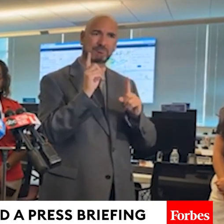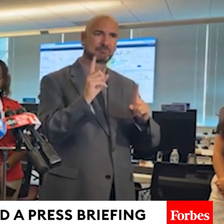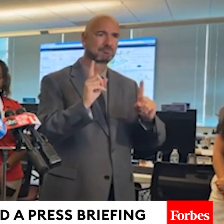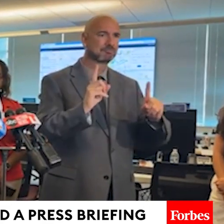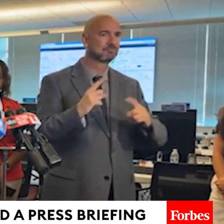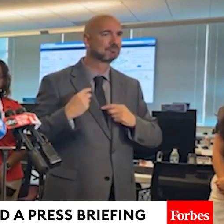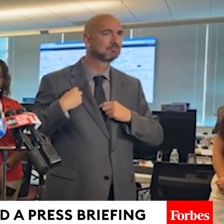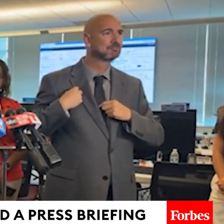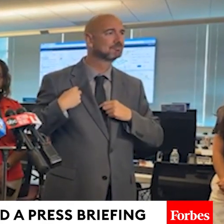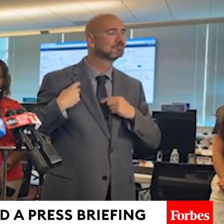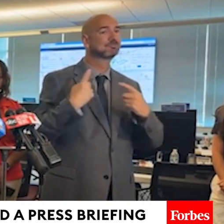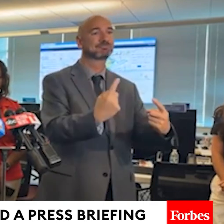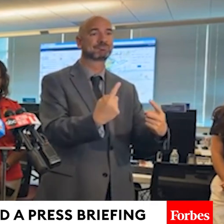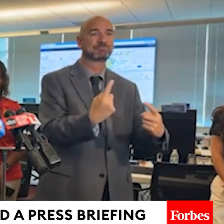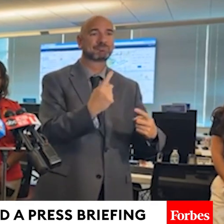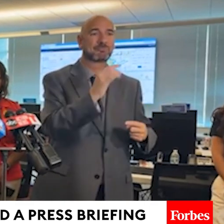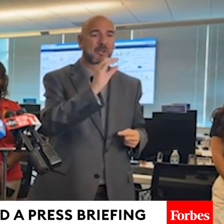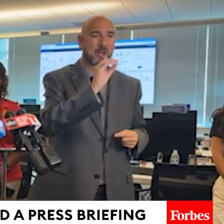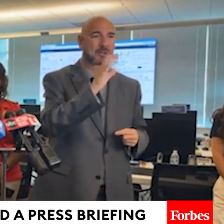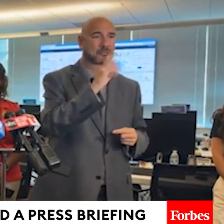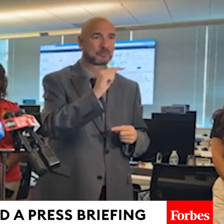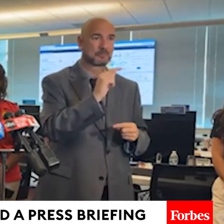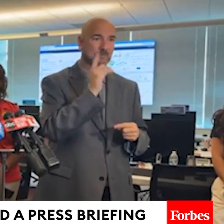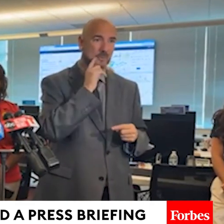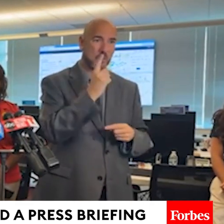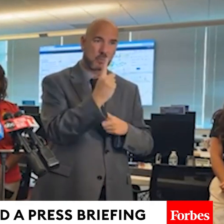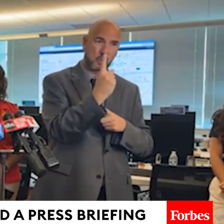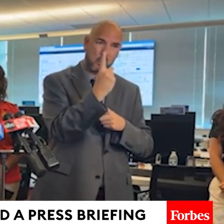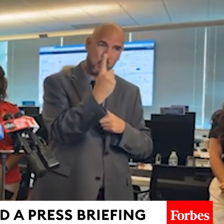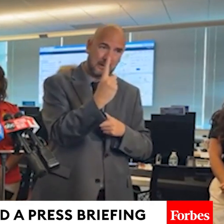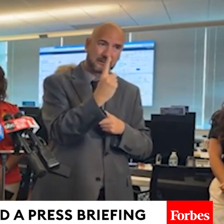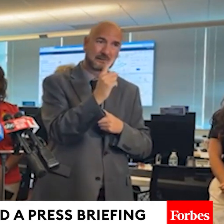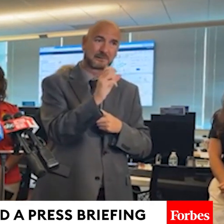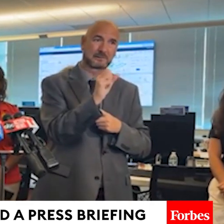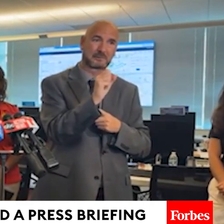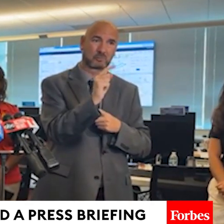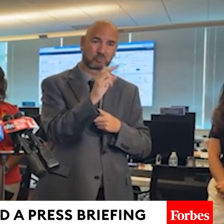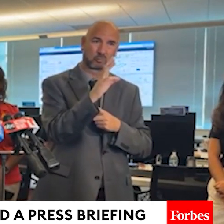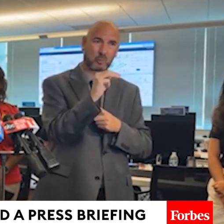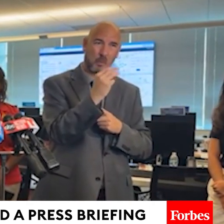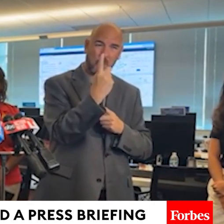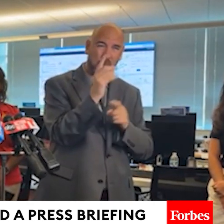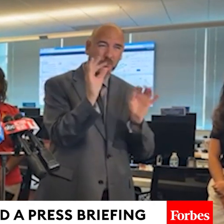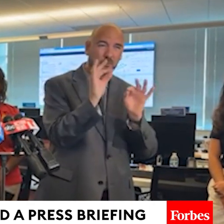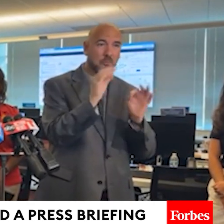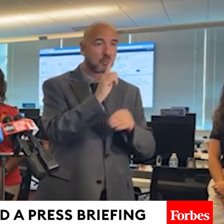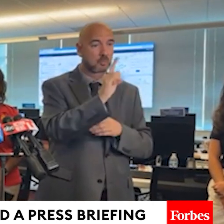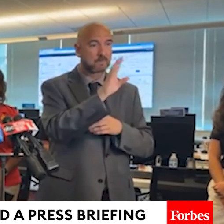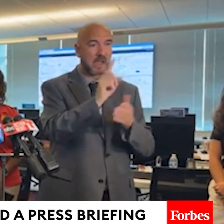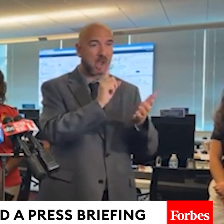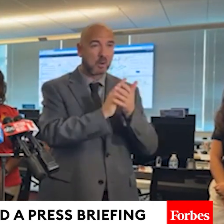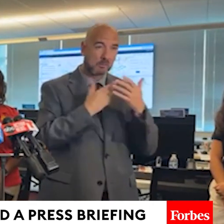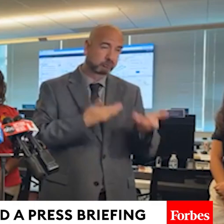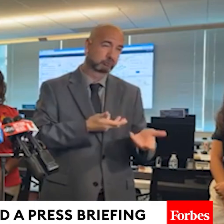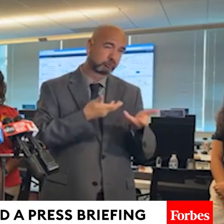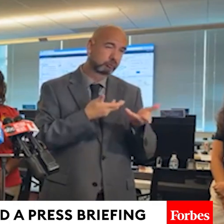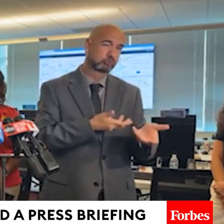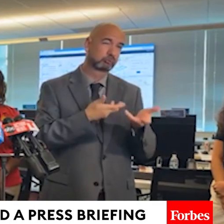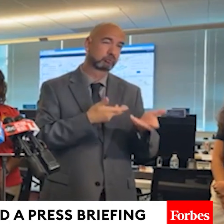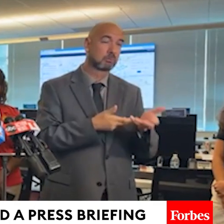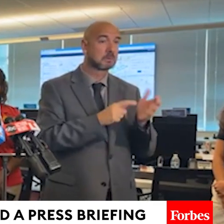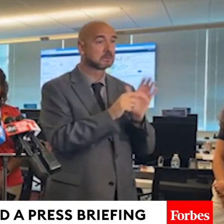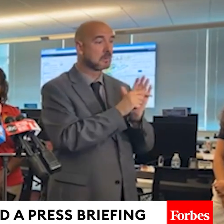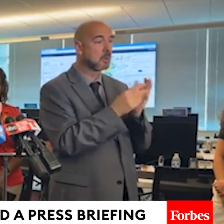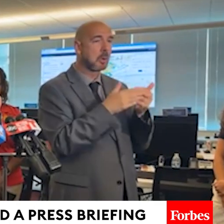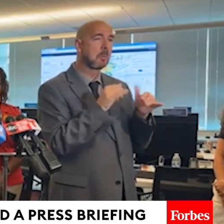October, all from one storm in one 24-hour period. And we weren't too far behind that. So